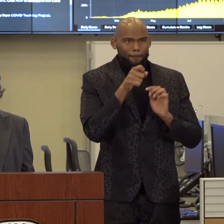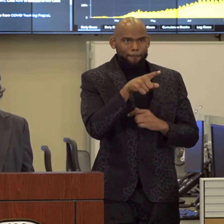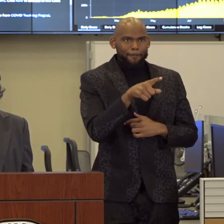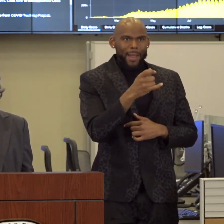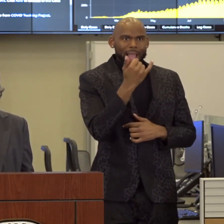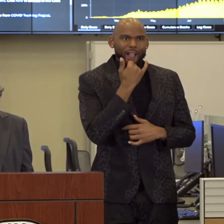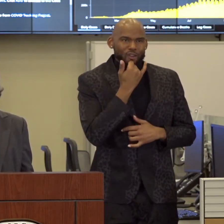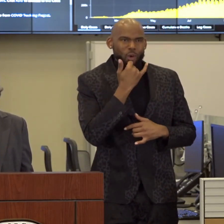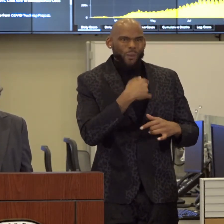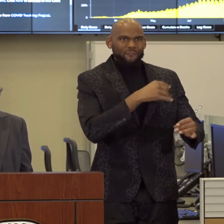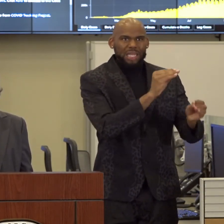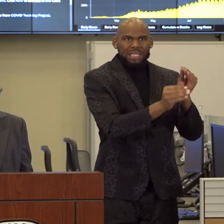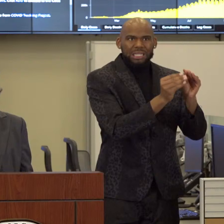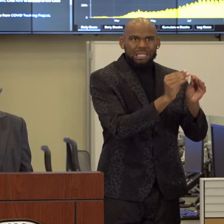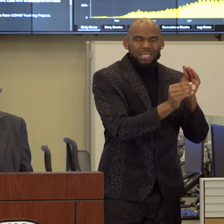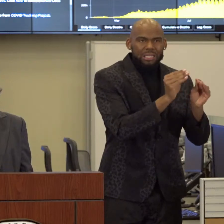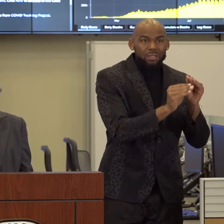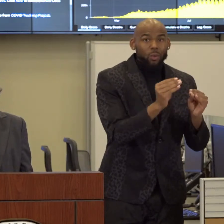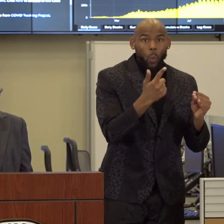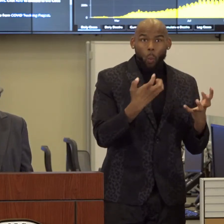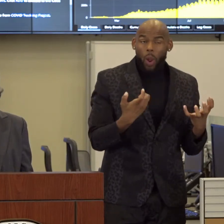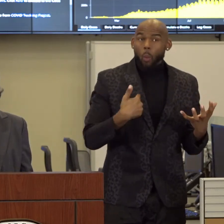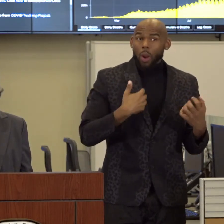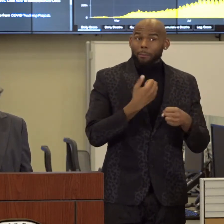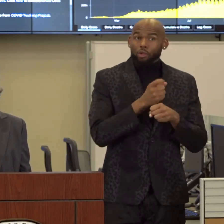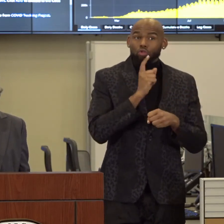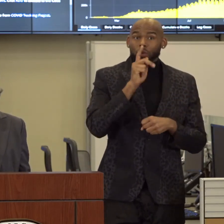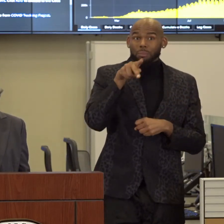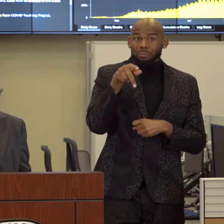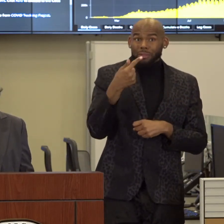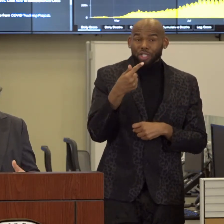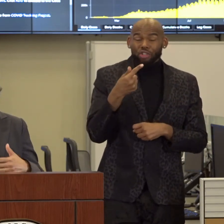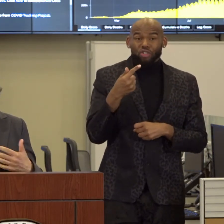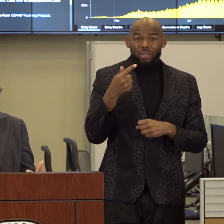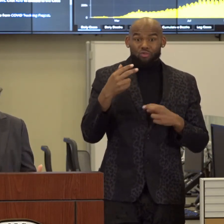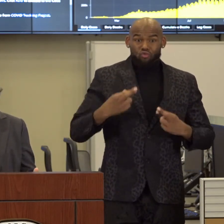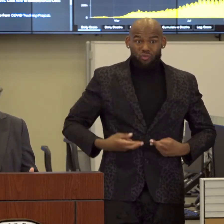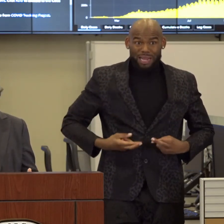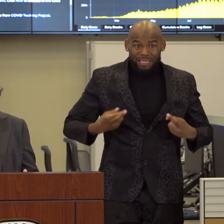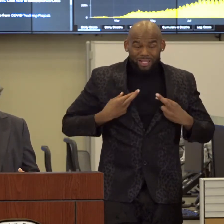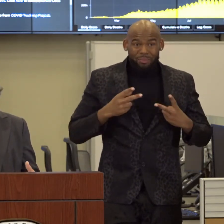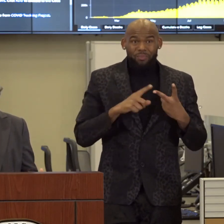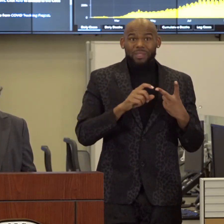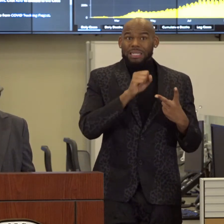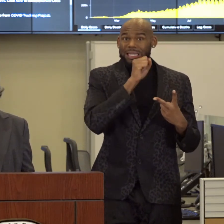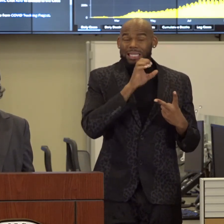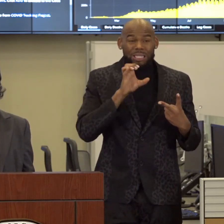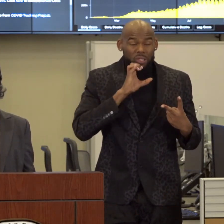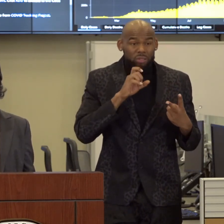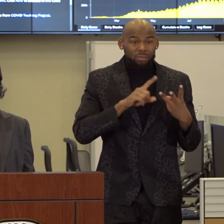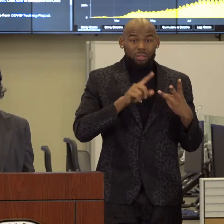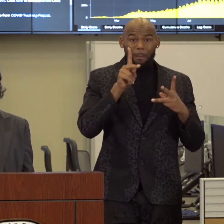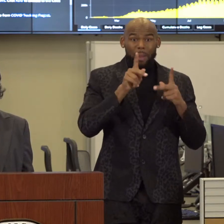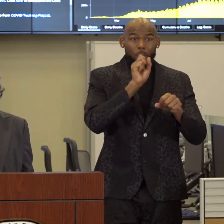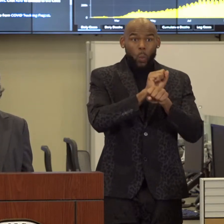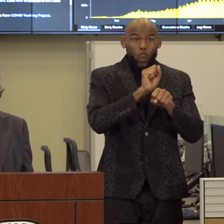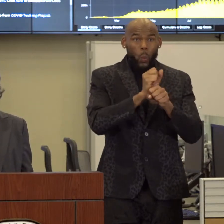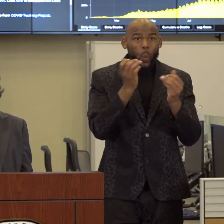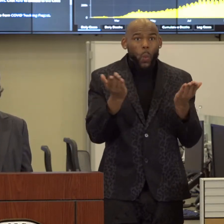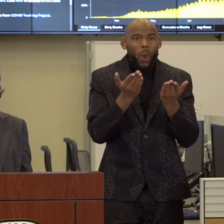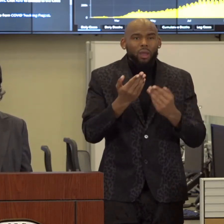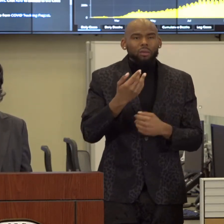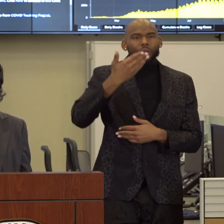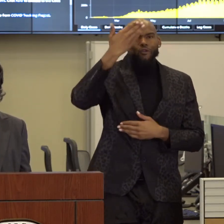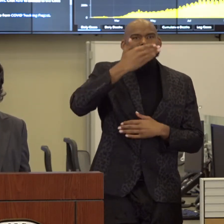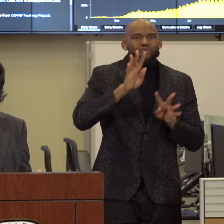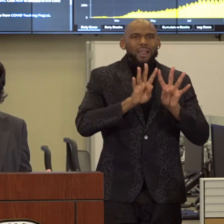want is to make sure that Prince Georgians, our seniors, and those who work here who are frontline and essential workers have the